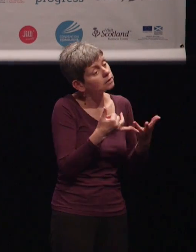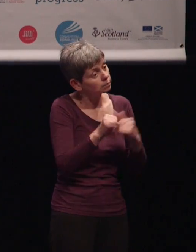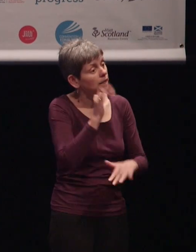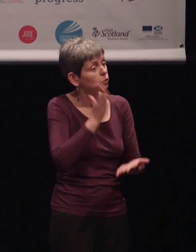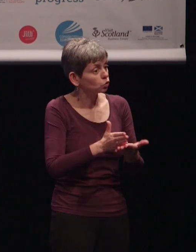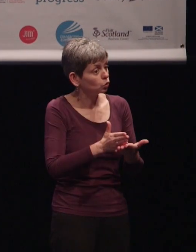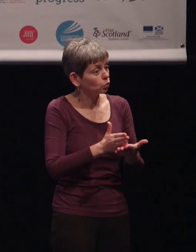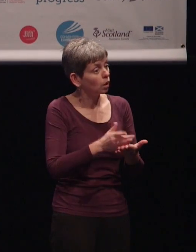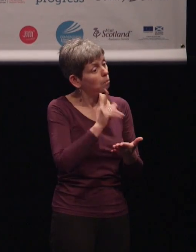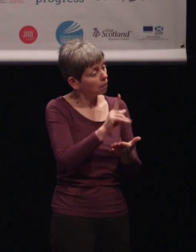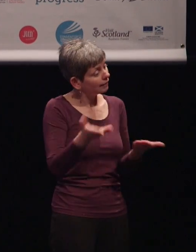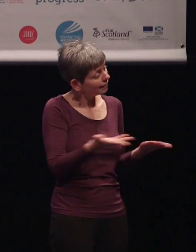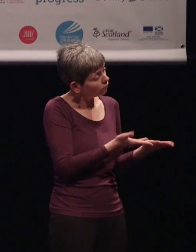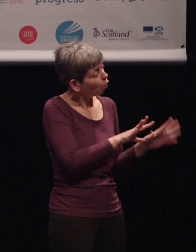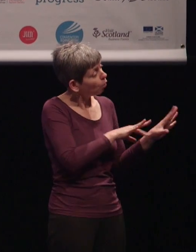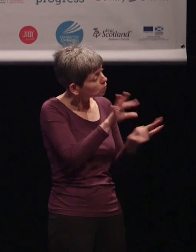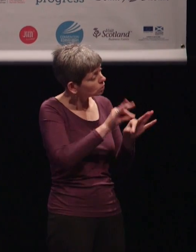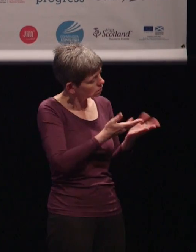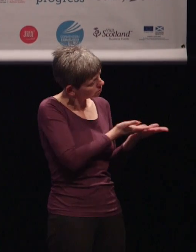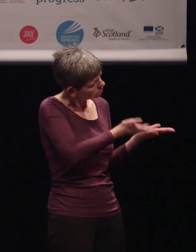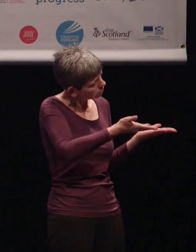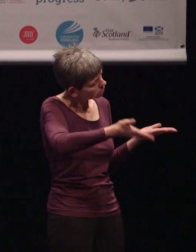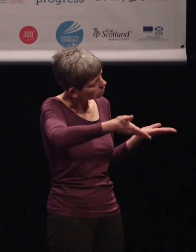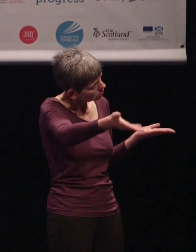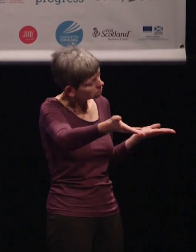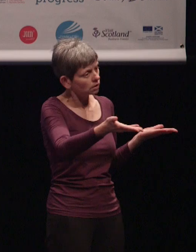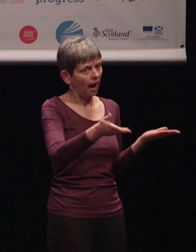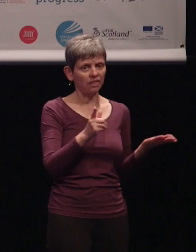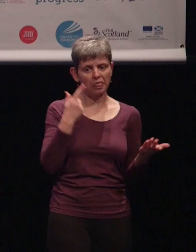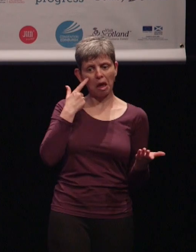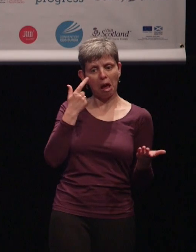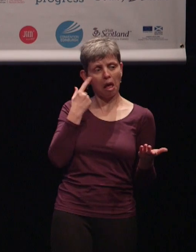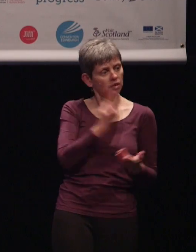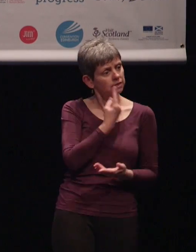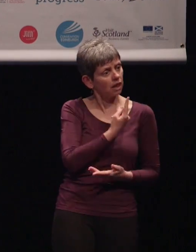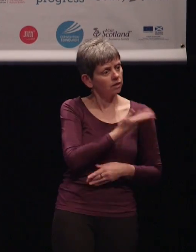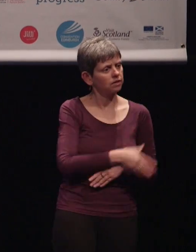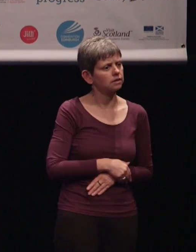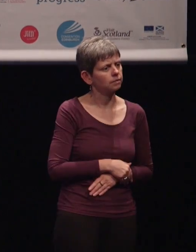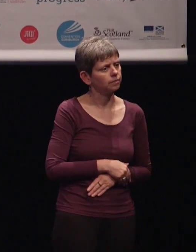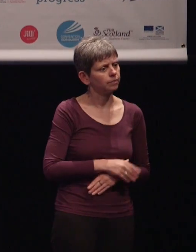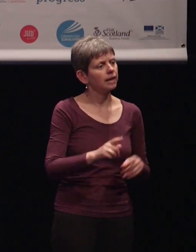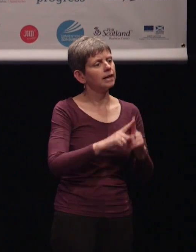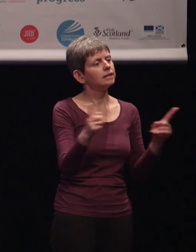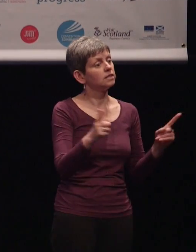options, they can find out. Another example. We had a woman, she had high-functioning autism and she